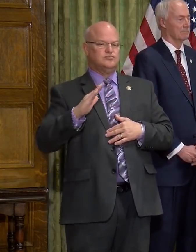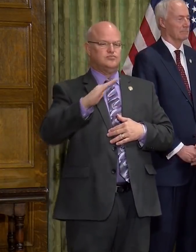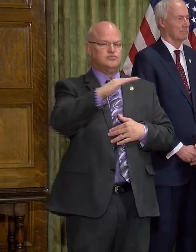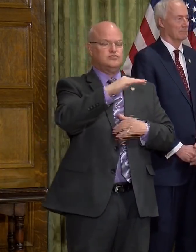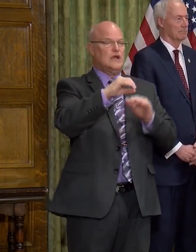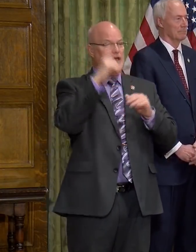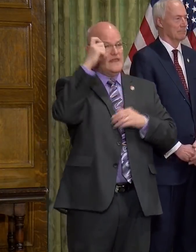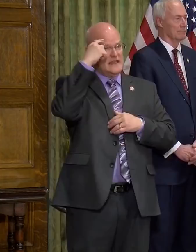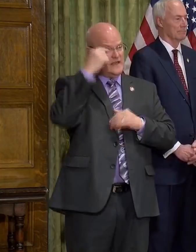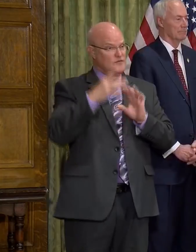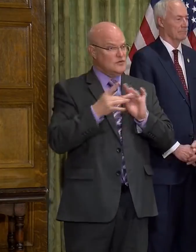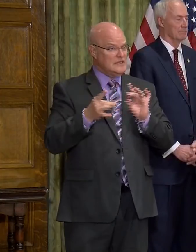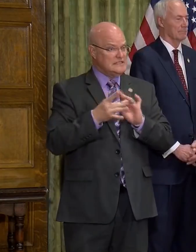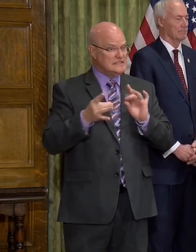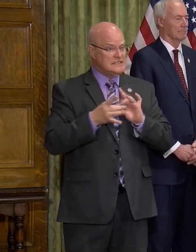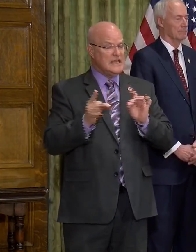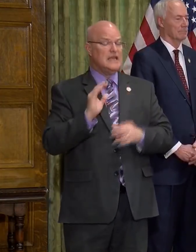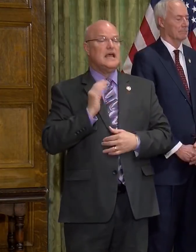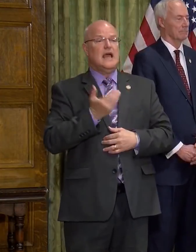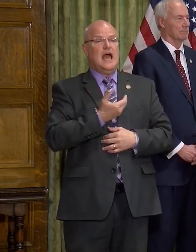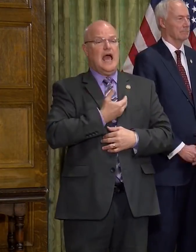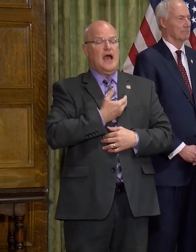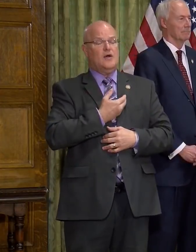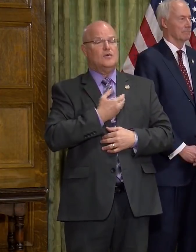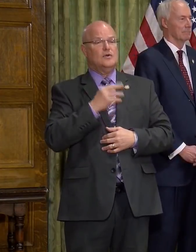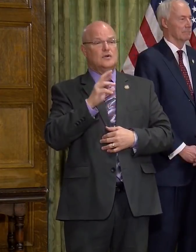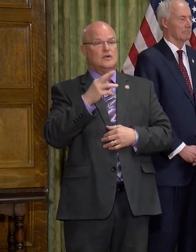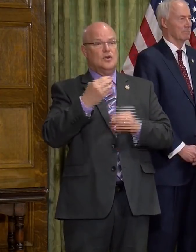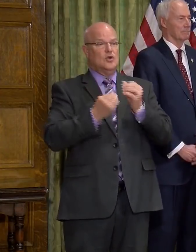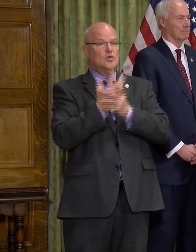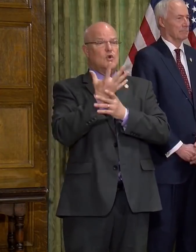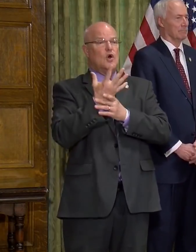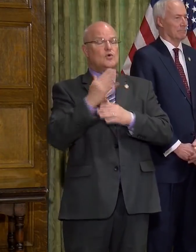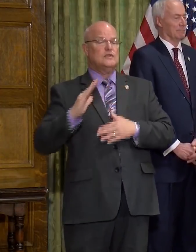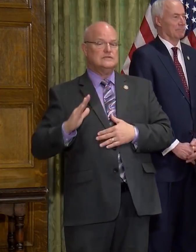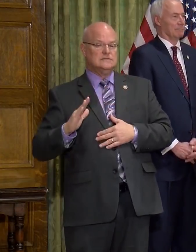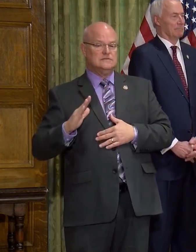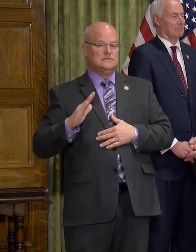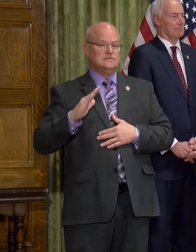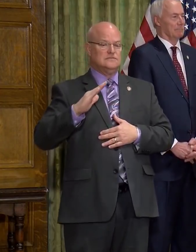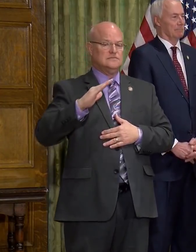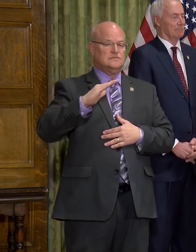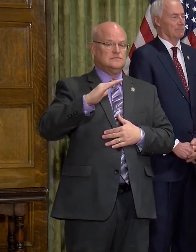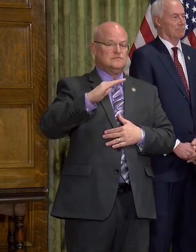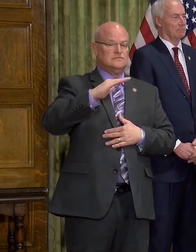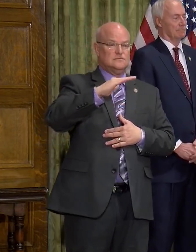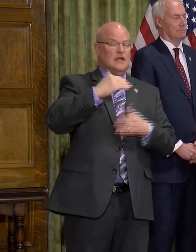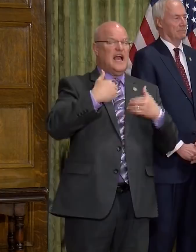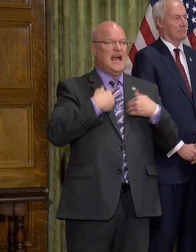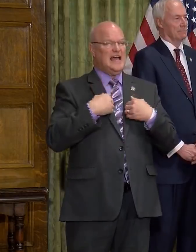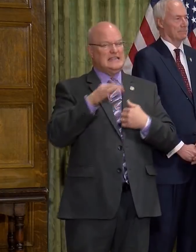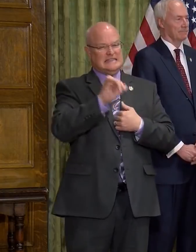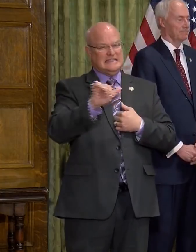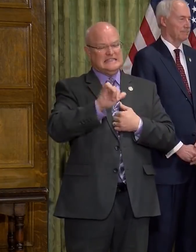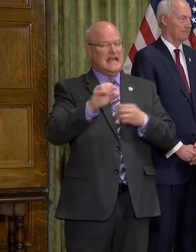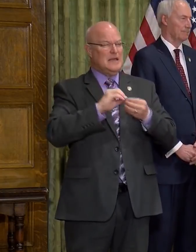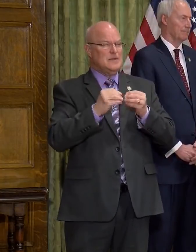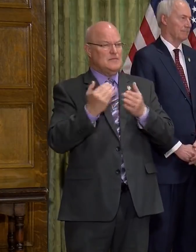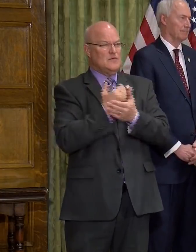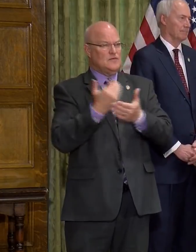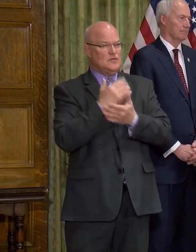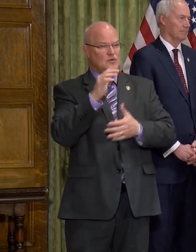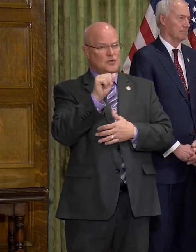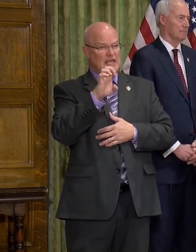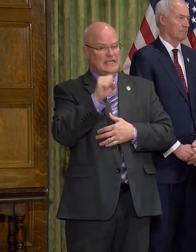governor has mentioned, our rate of growth has, at least recently, flattened out. We've had about the same number of new